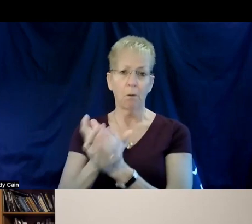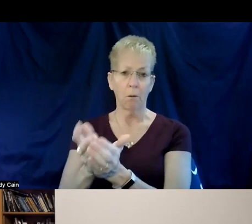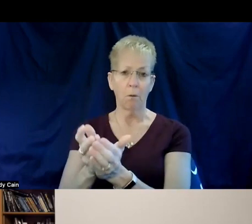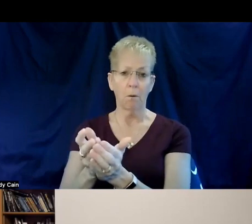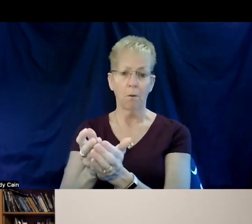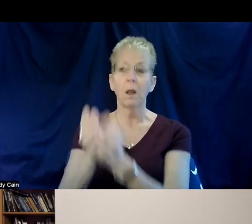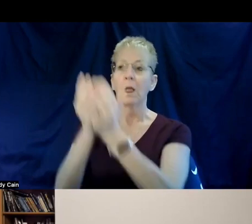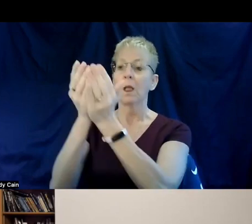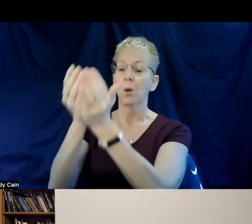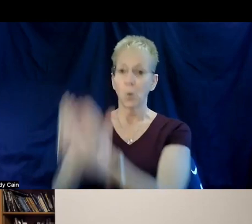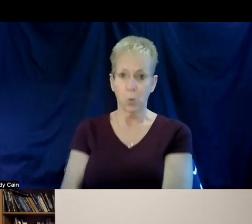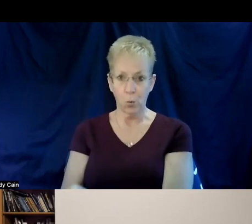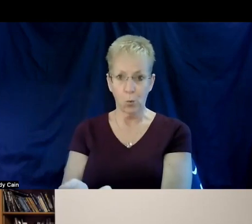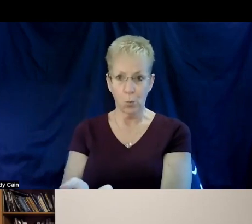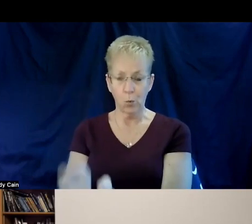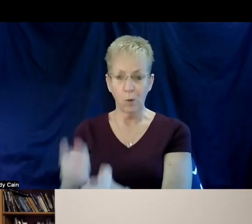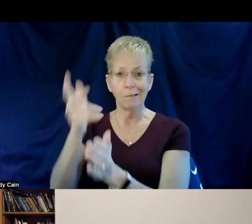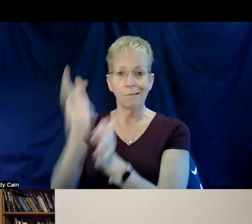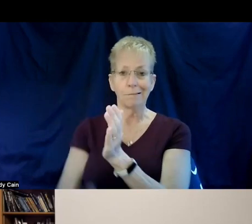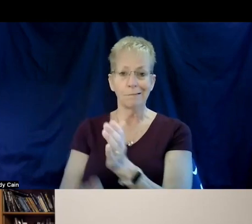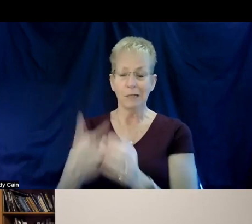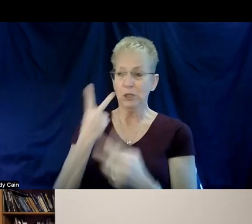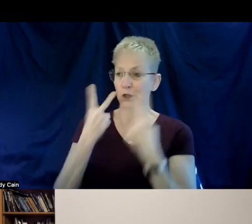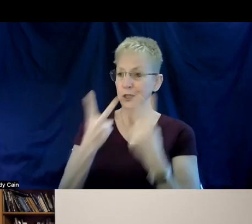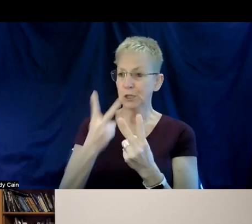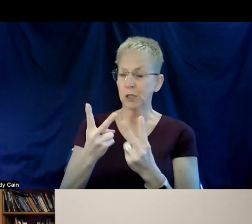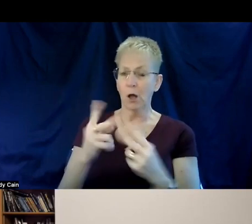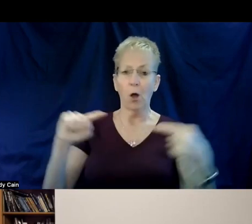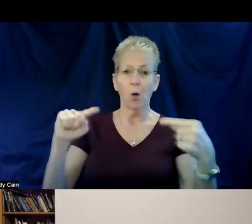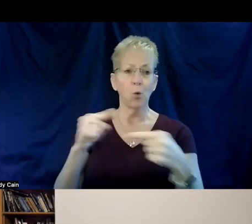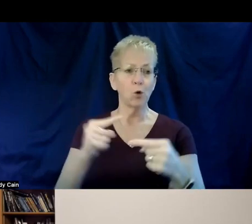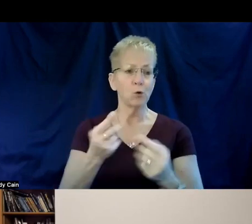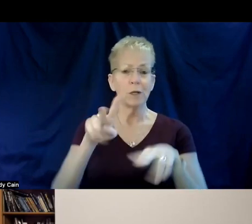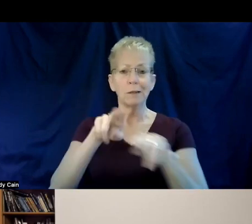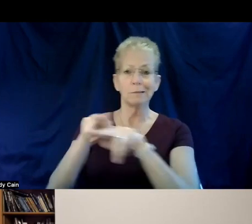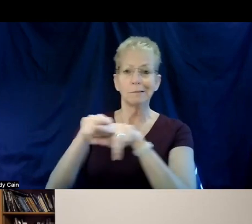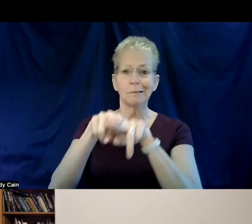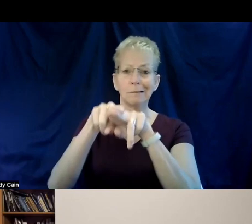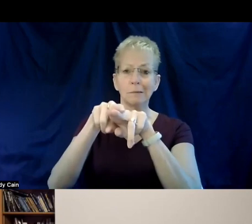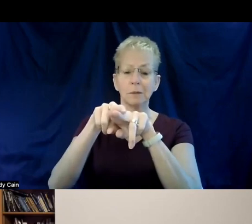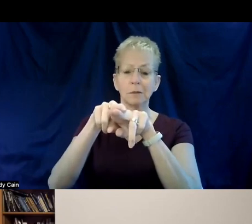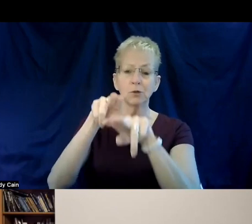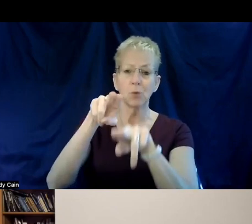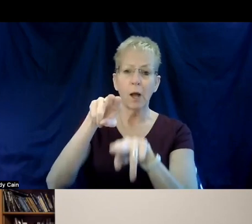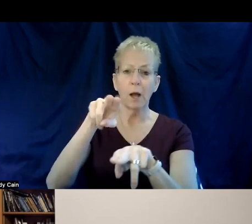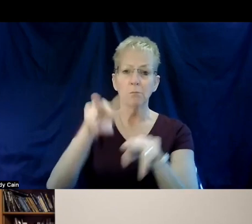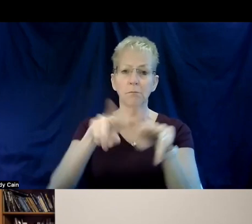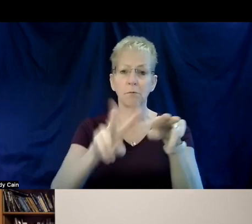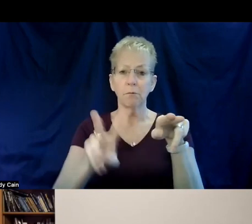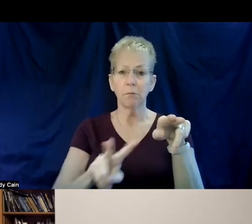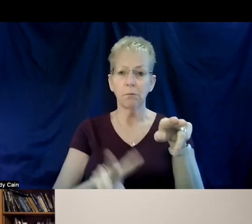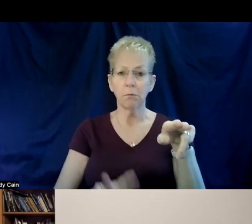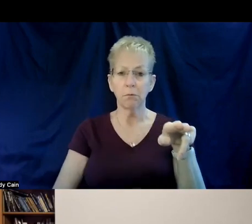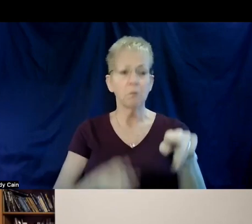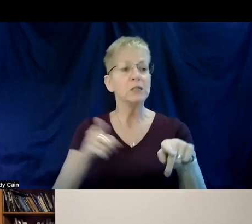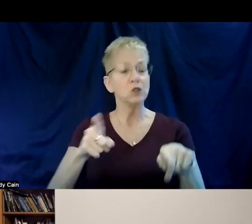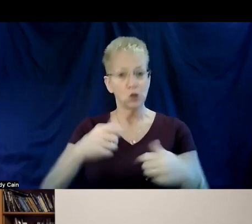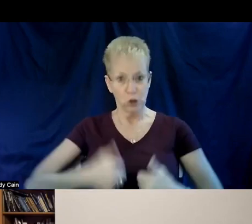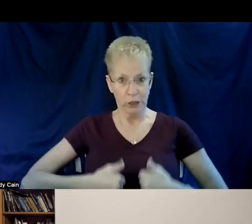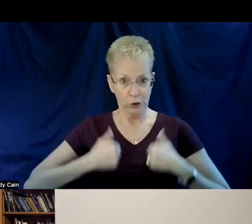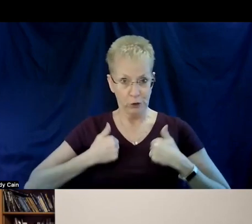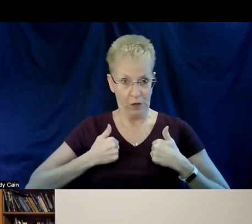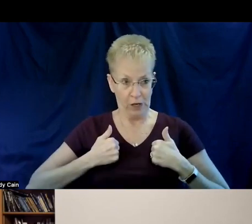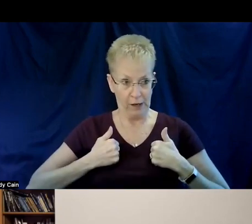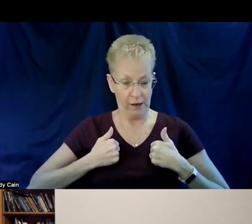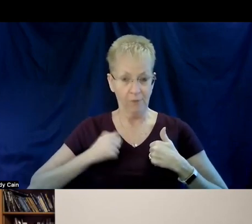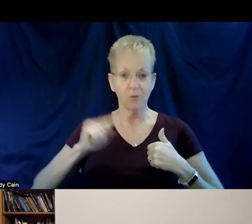witnessed wounded on stretchers sliding into the water and drowning. She survived, which led her then to volunteer